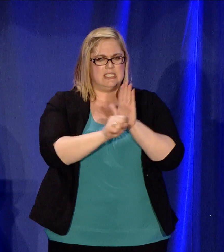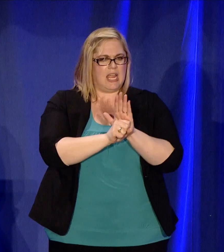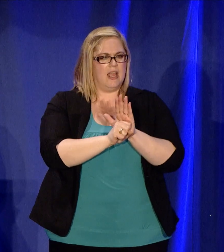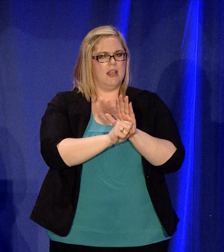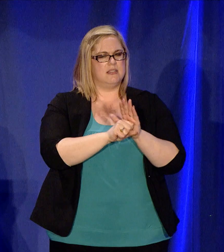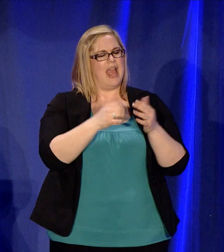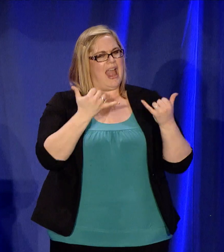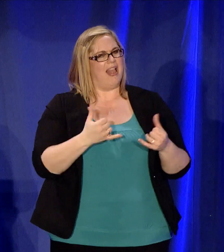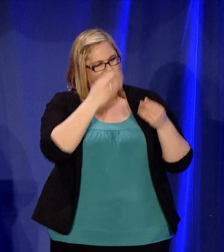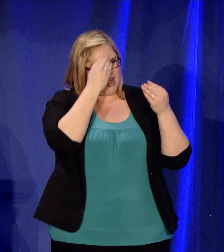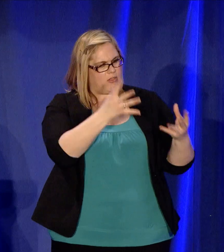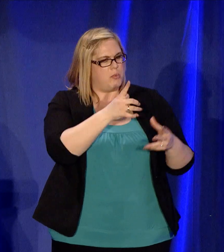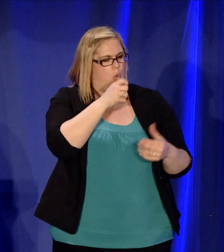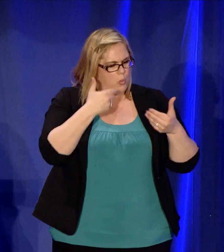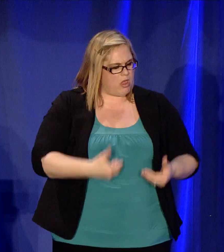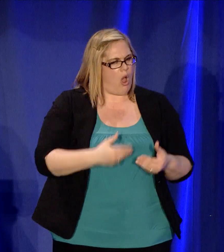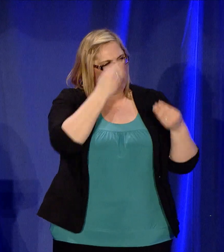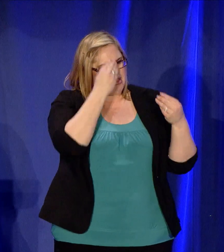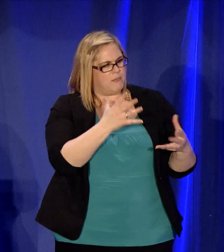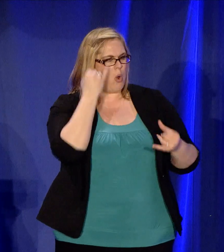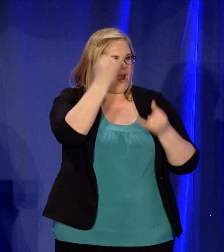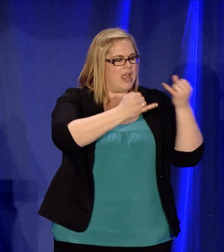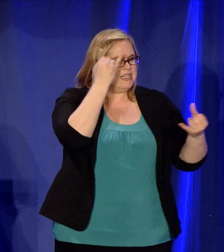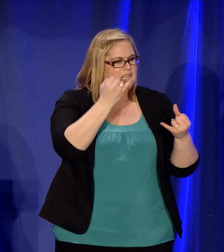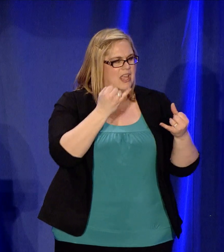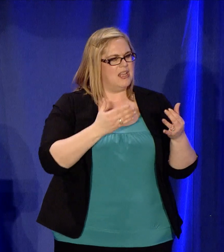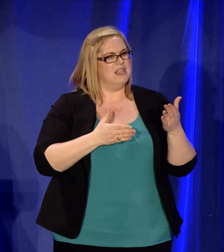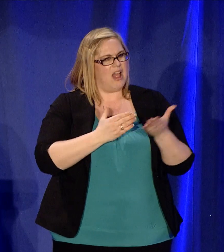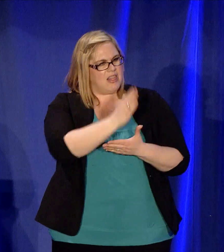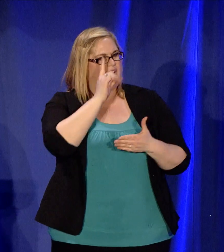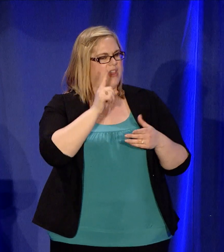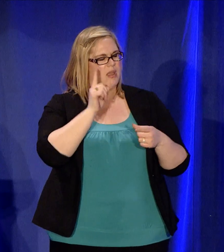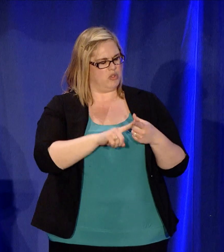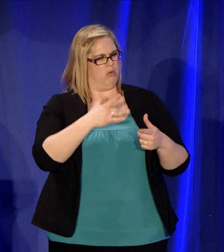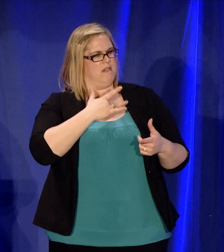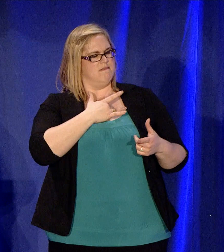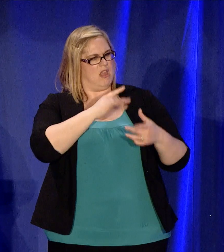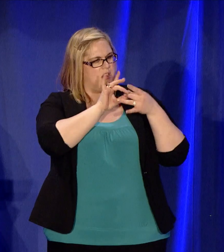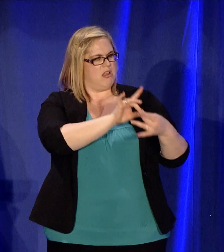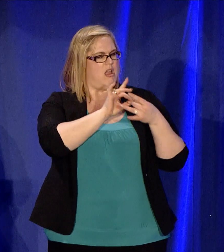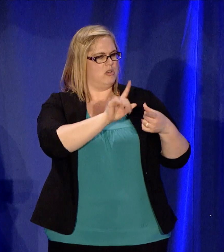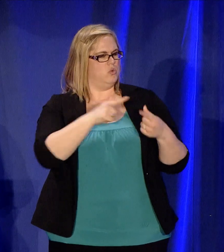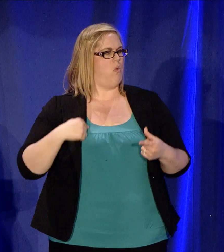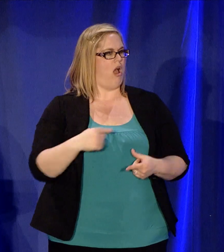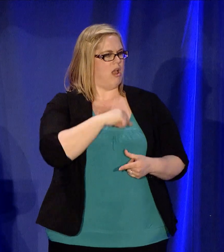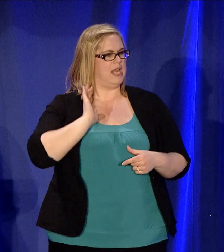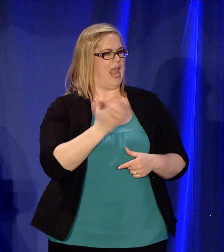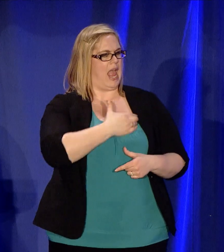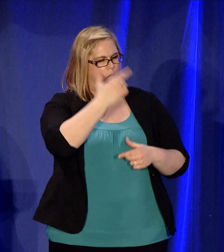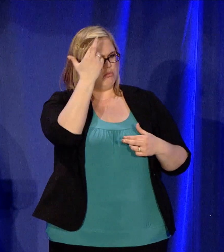have a look at us. Let them hear our ideas. Let them kick our tires and give us a chance behind the wheel.